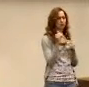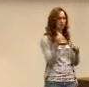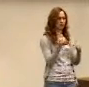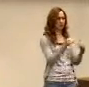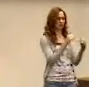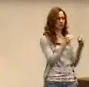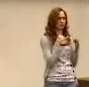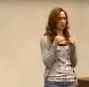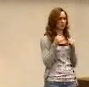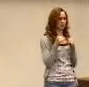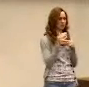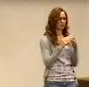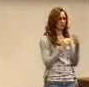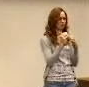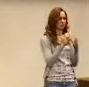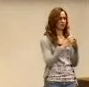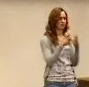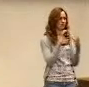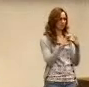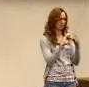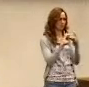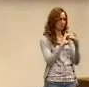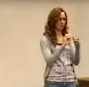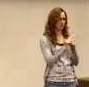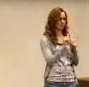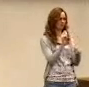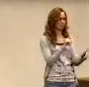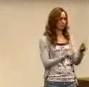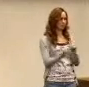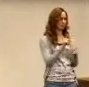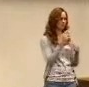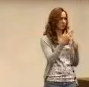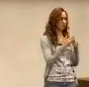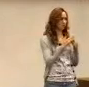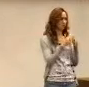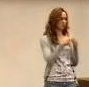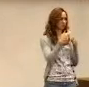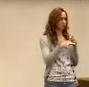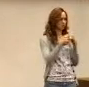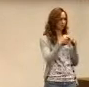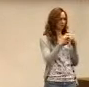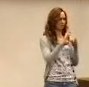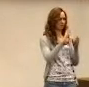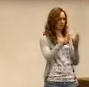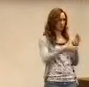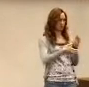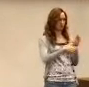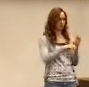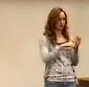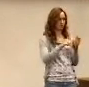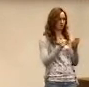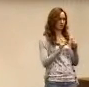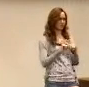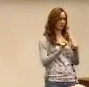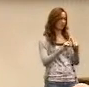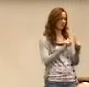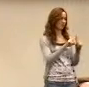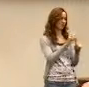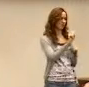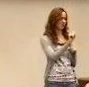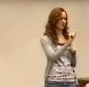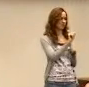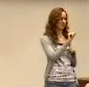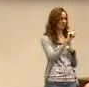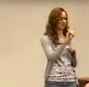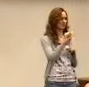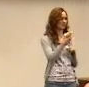on an individual basis, they built a lot of relationships with people, some of which have resulted in conversion. Others are on various